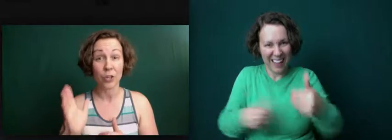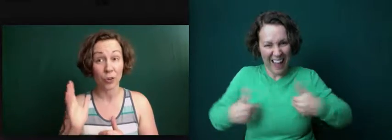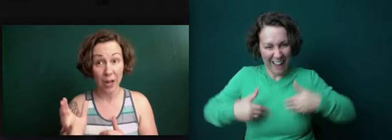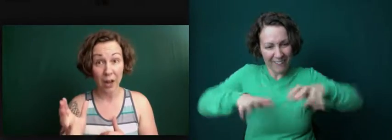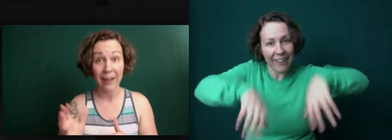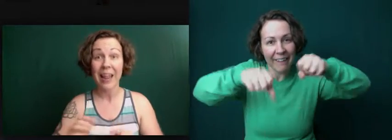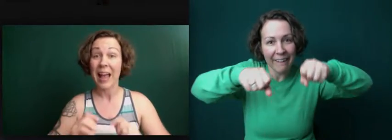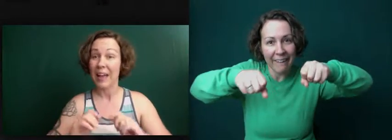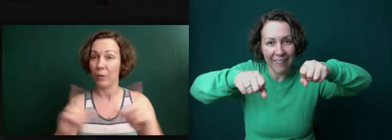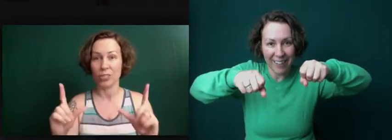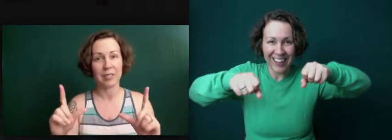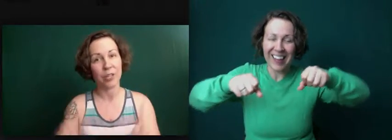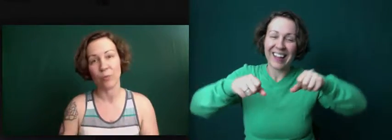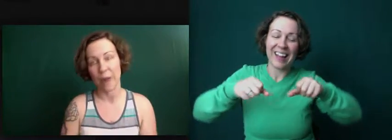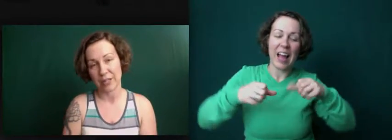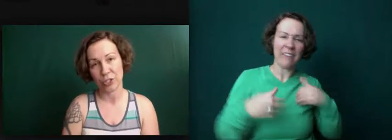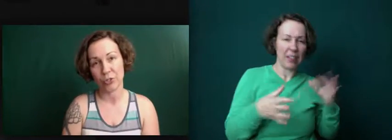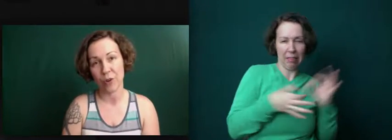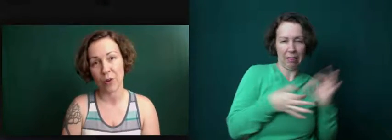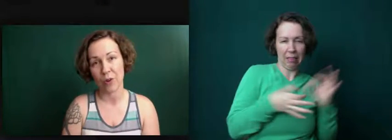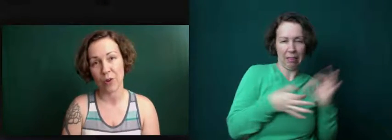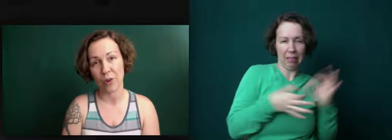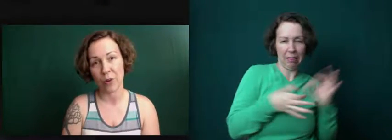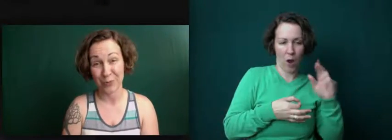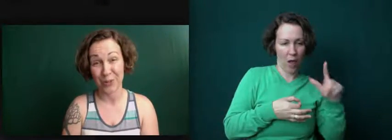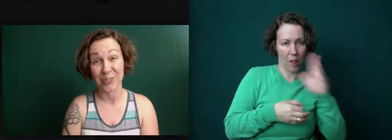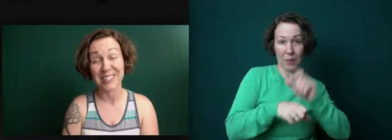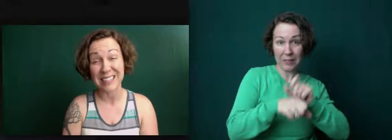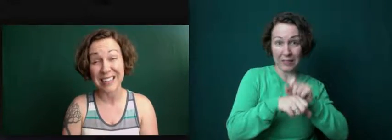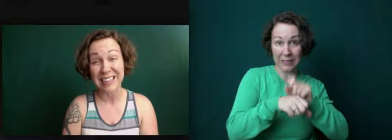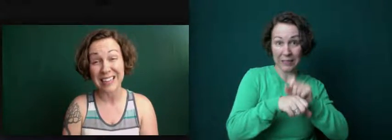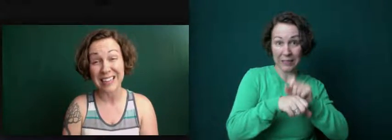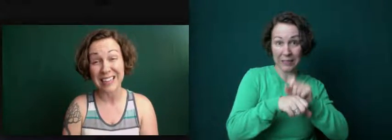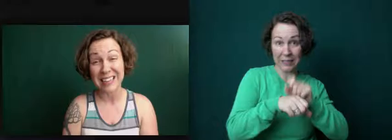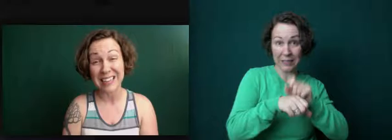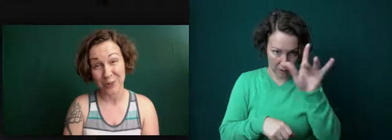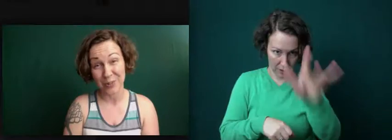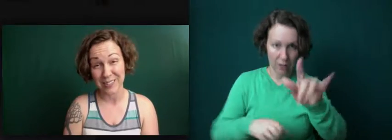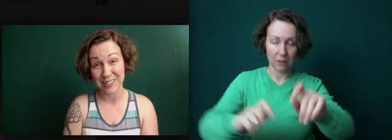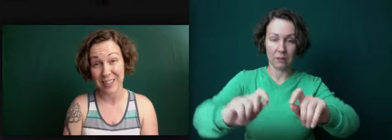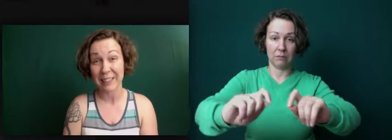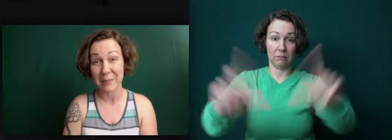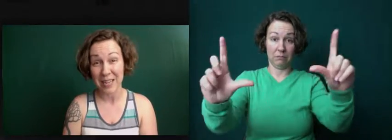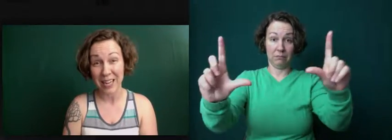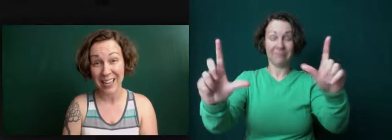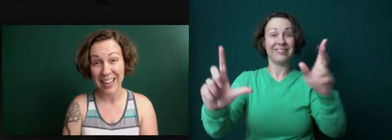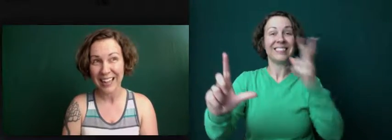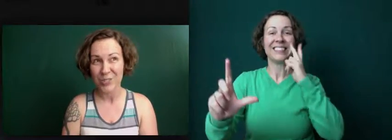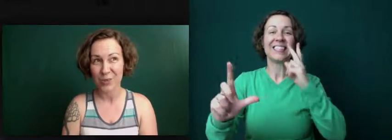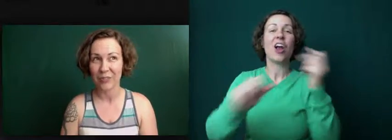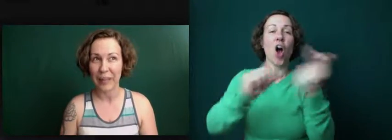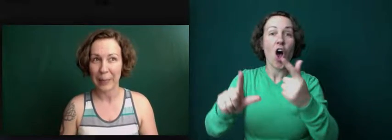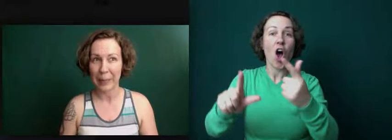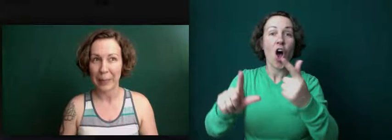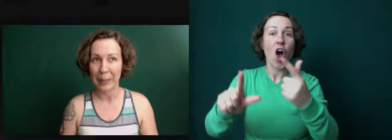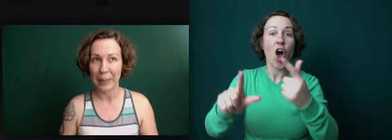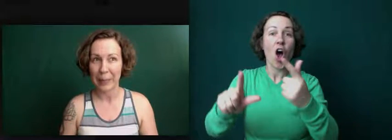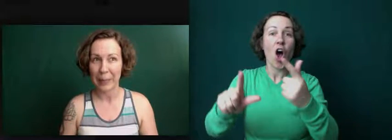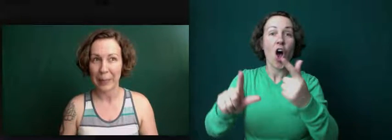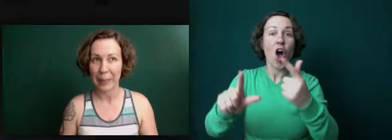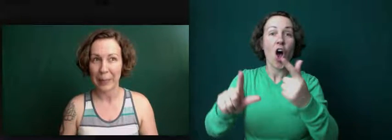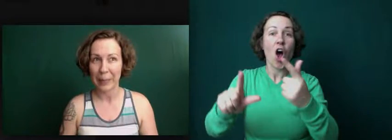easily that you'll click on, and it will just take you right to our classroom where you'll see everyone else who is in the meeting. It's sort of like